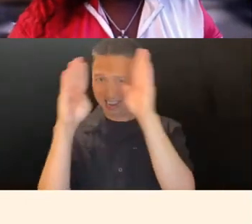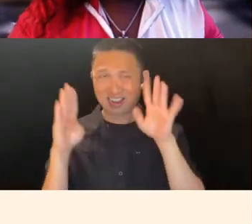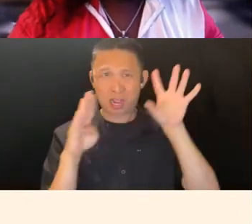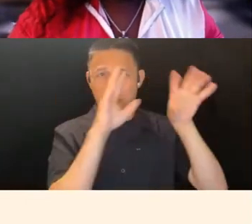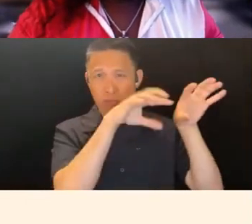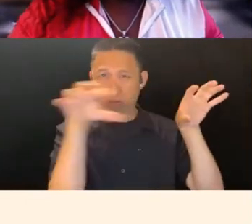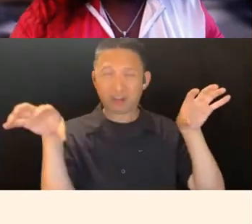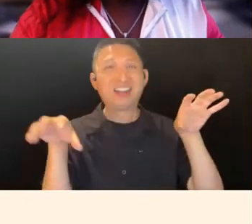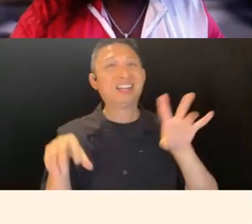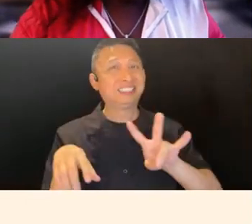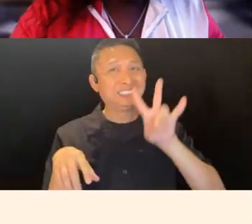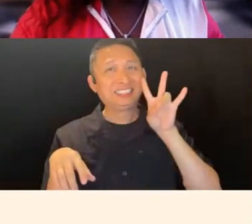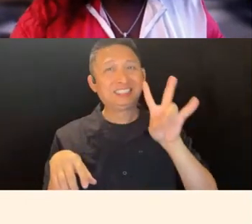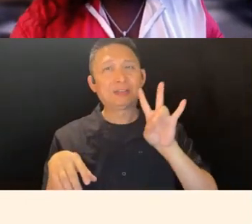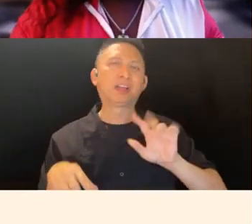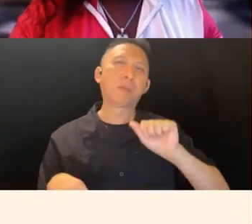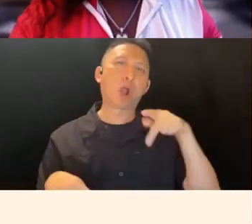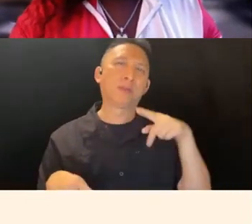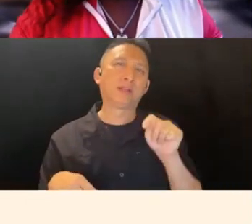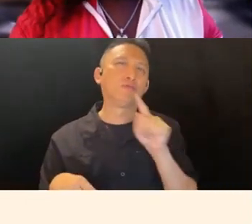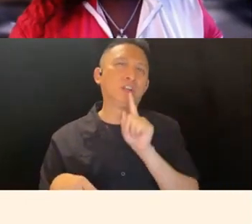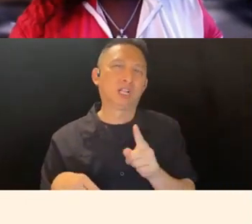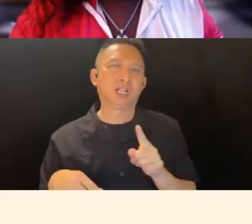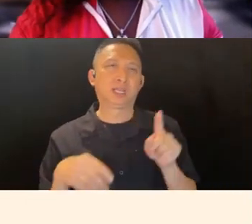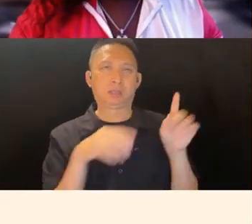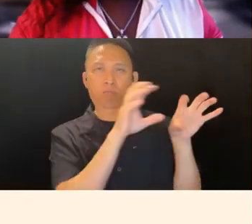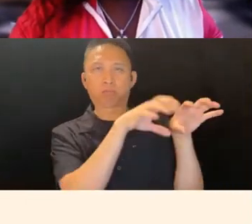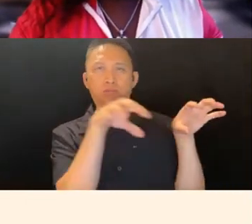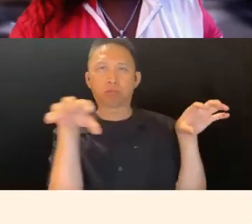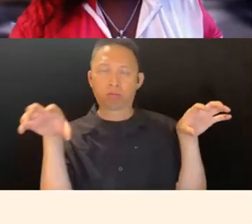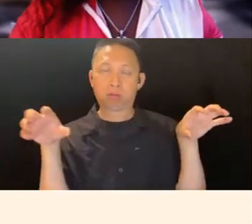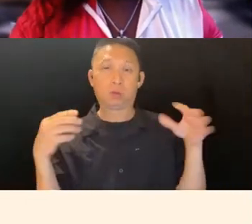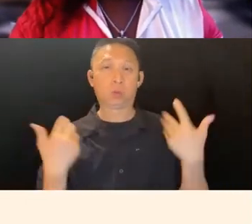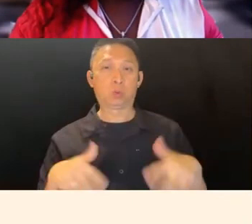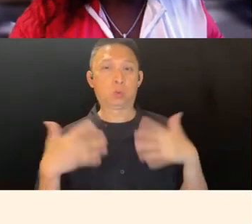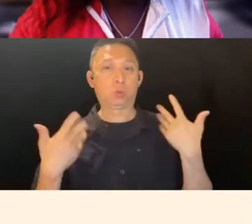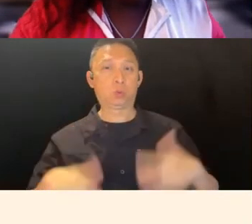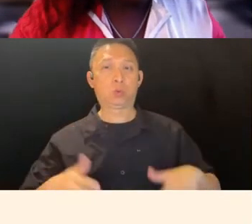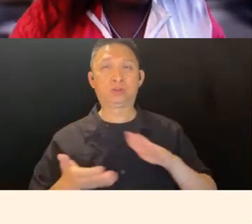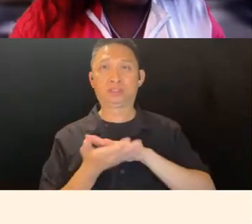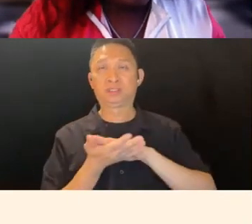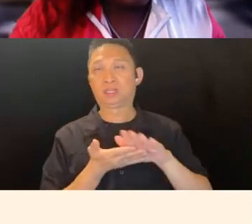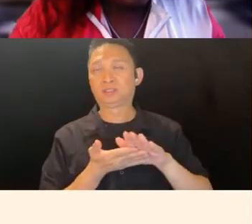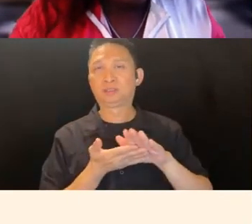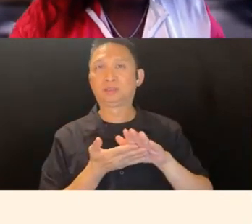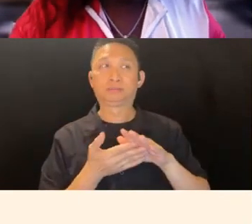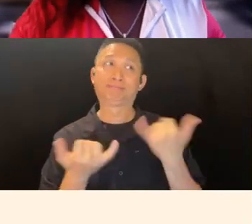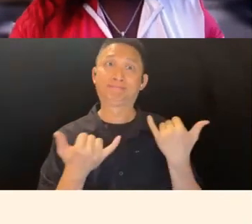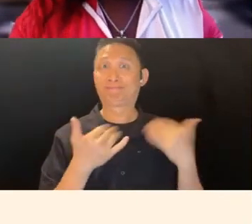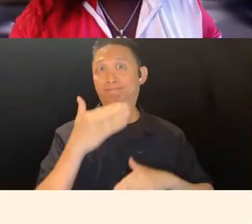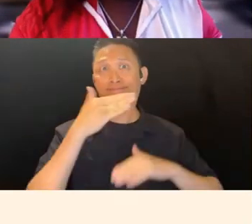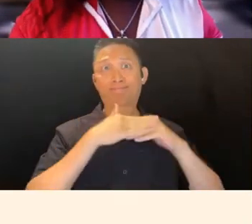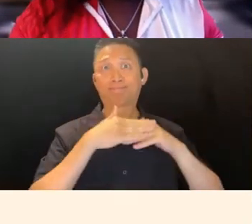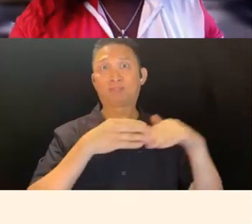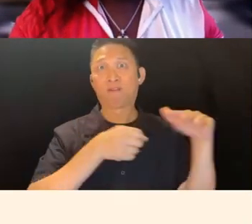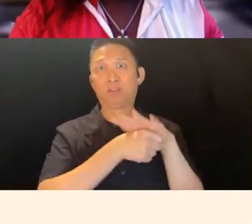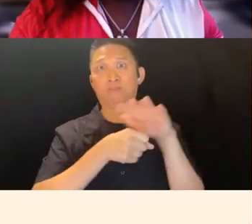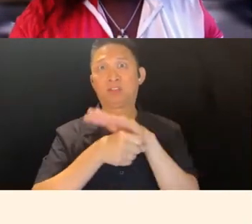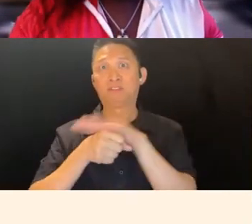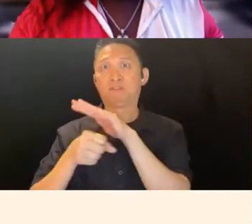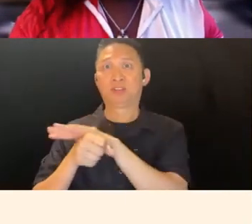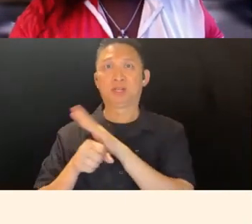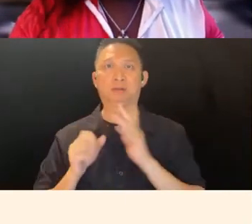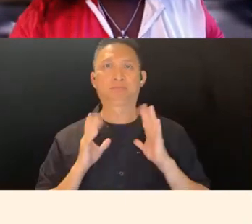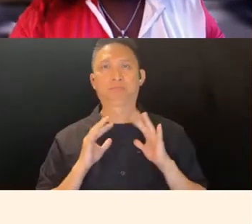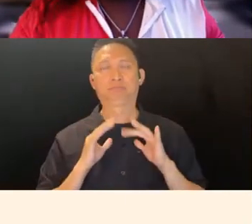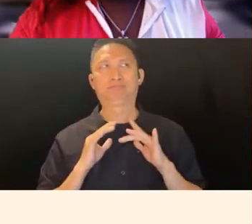7 apartment unit building that we have completely filled to capacity currently.